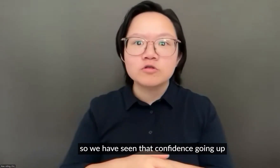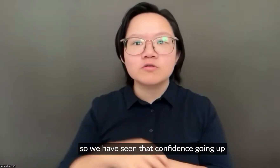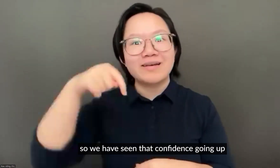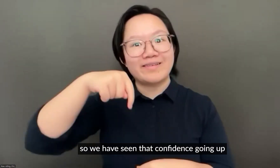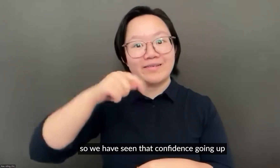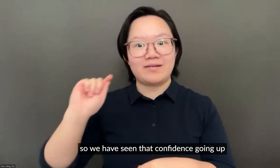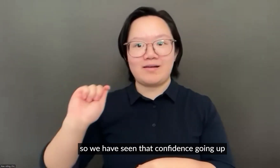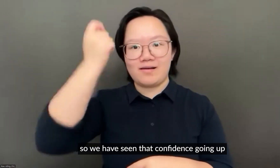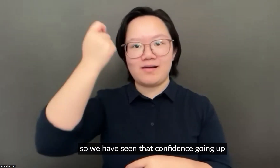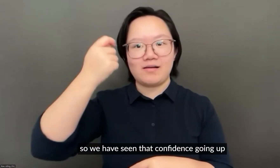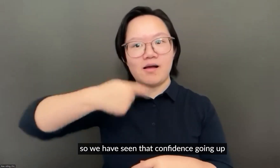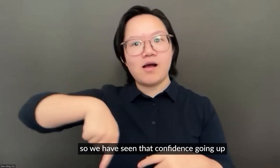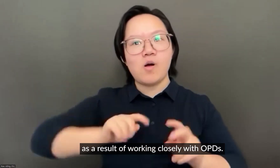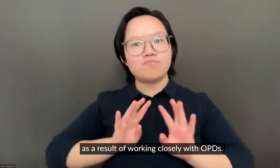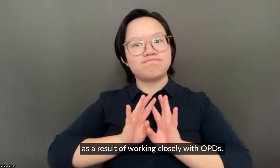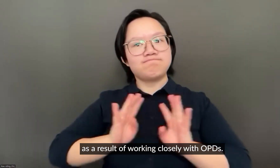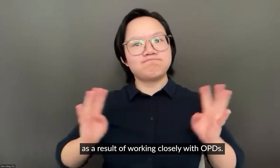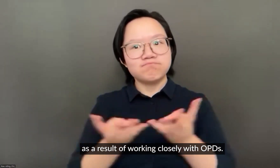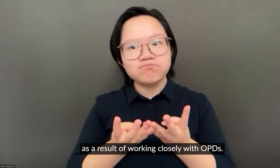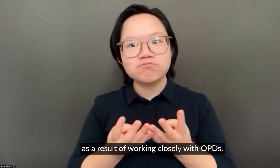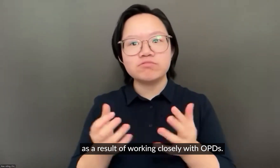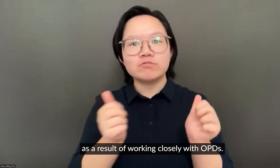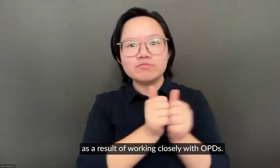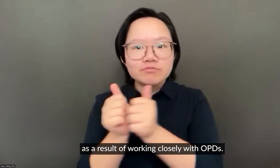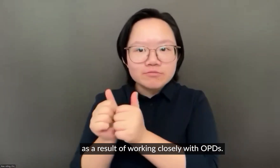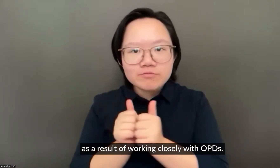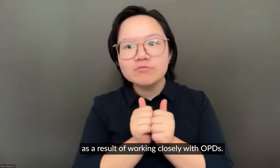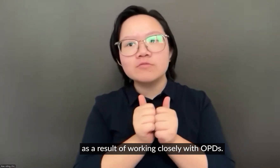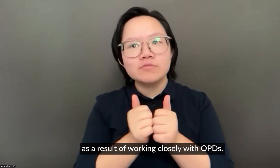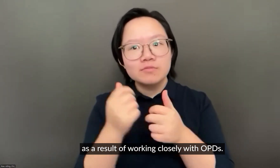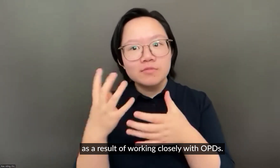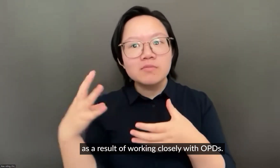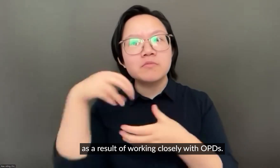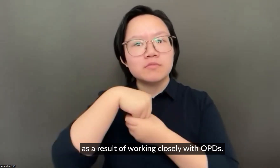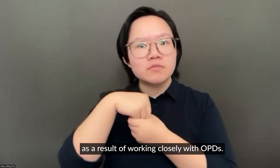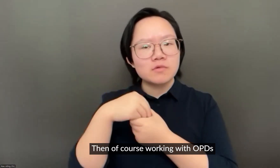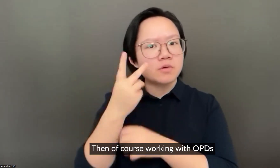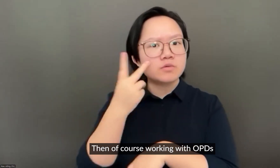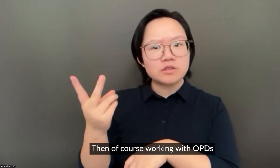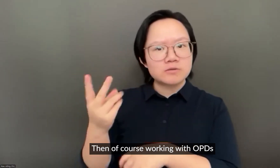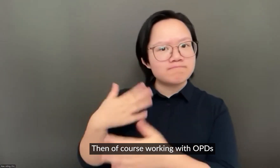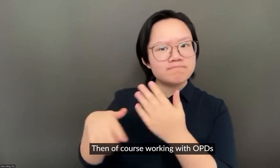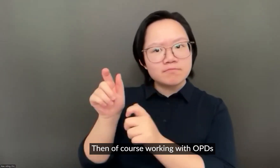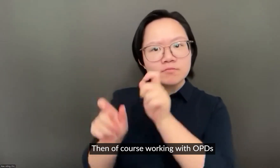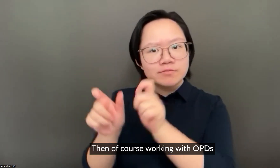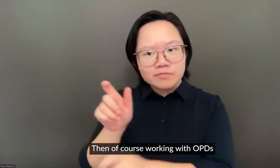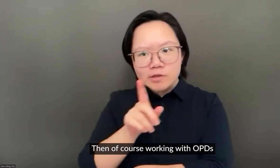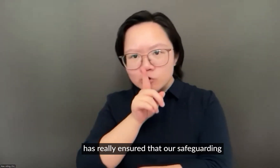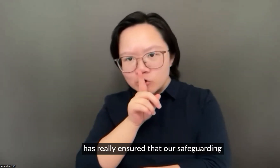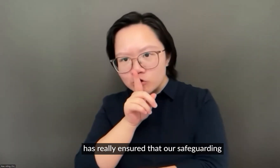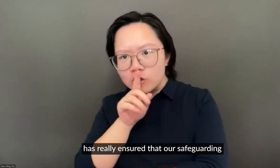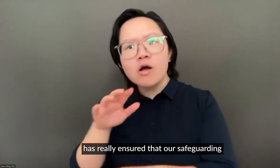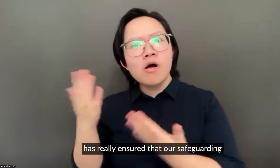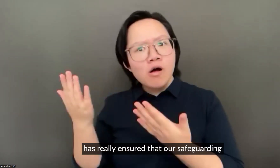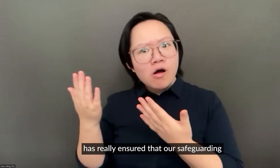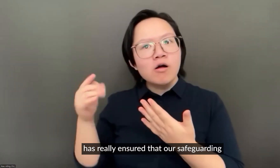that confidence going up as a result of working closely with OPDs. Then, of course, working with OPDs